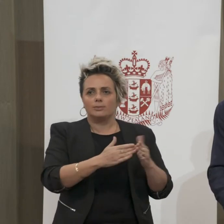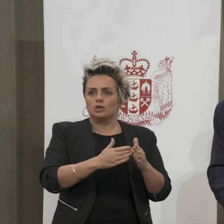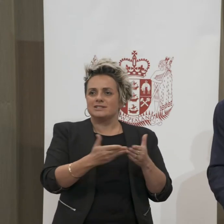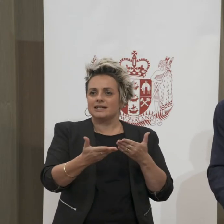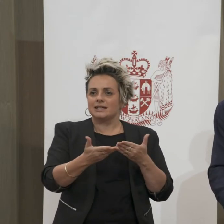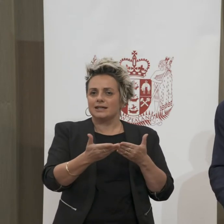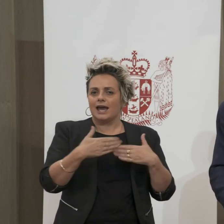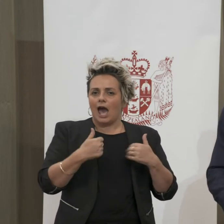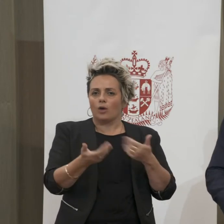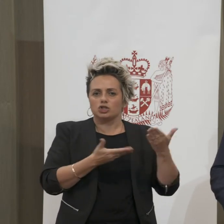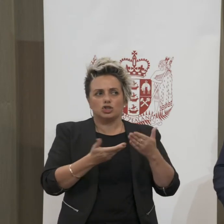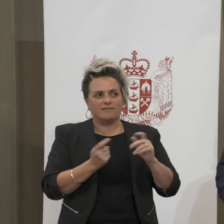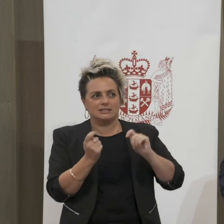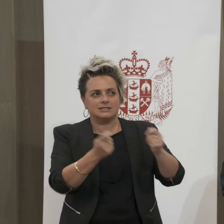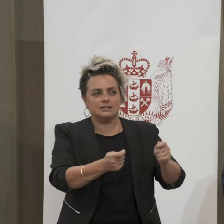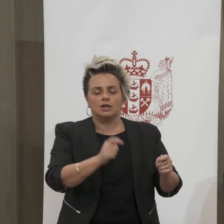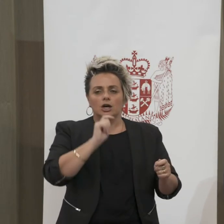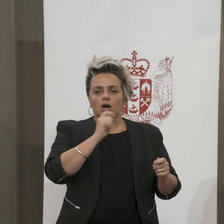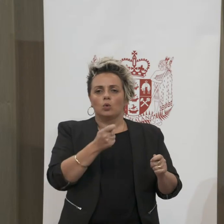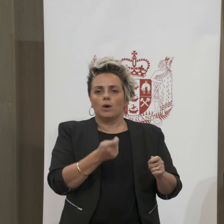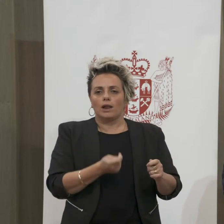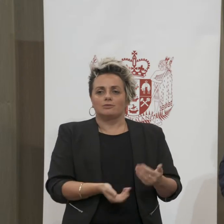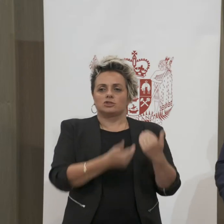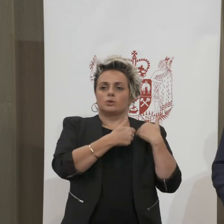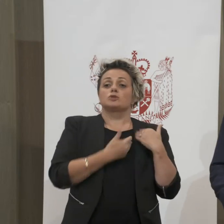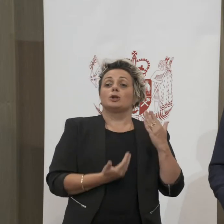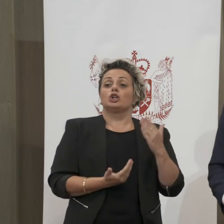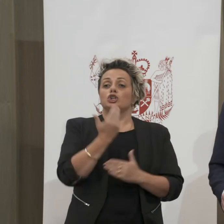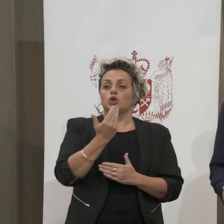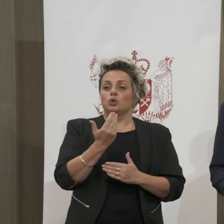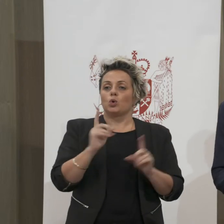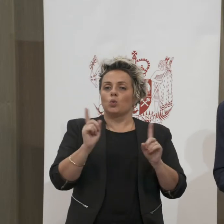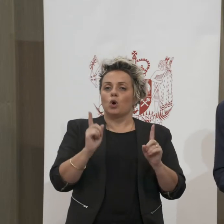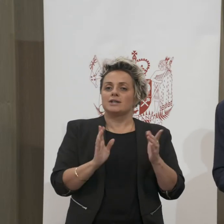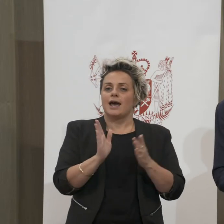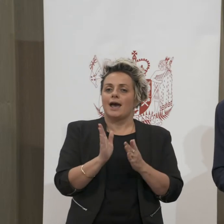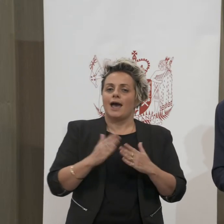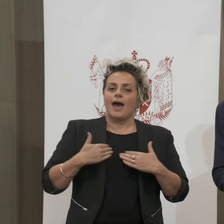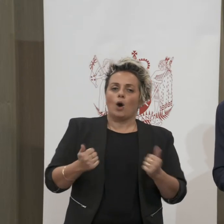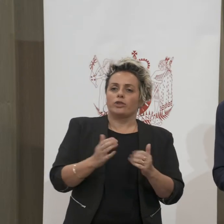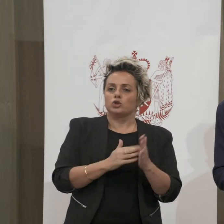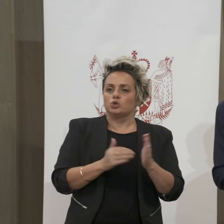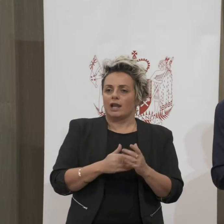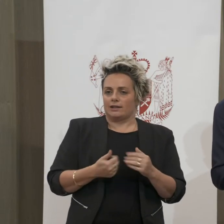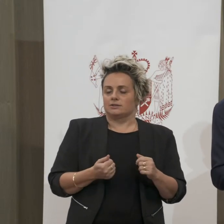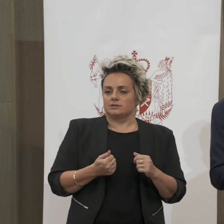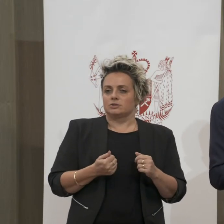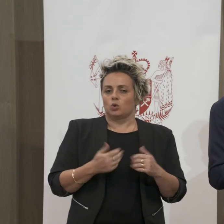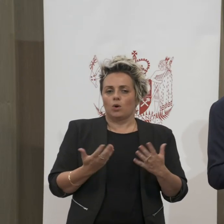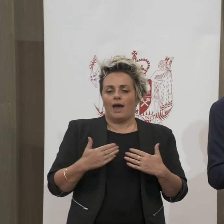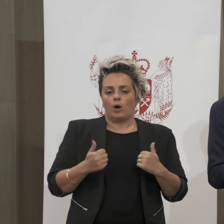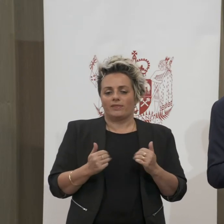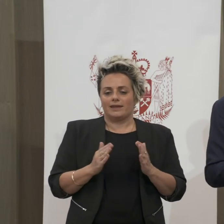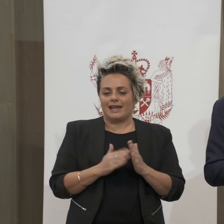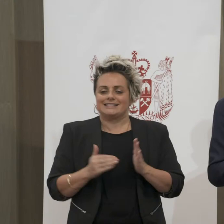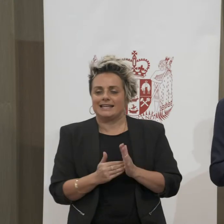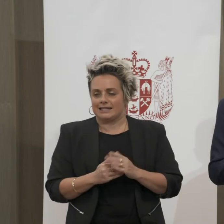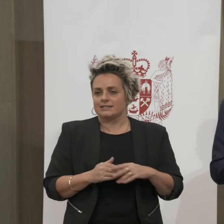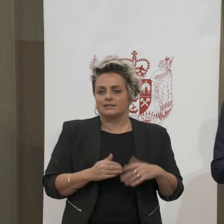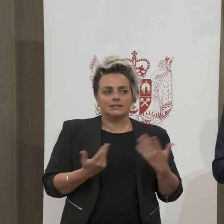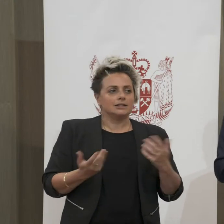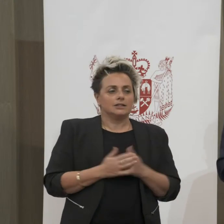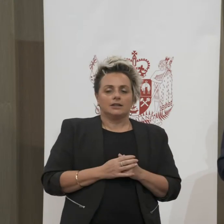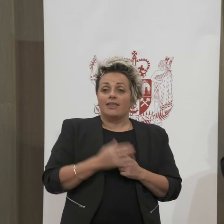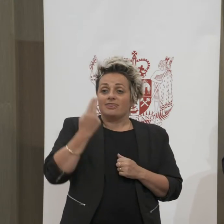services will fall to a new Crown entity, Health New Zealand, or Health NZ for short. And I should add that the names of